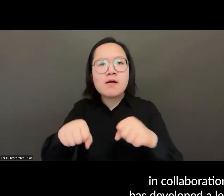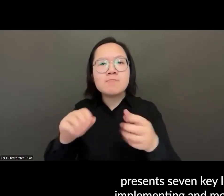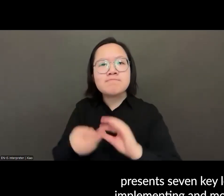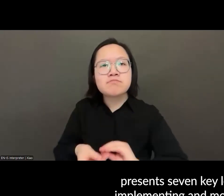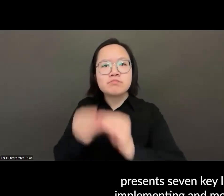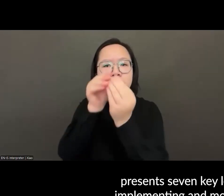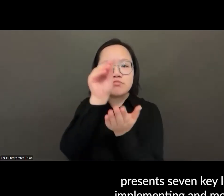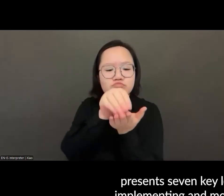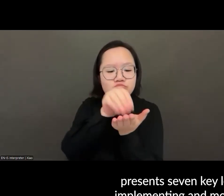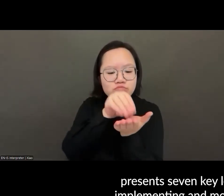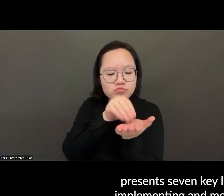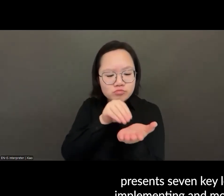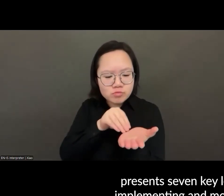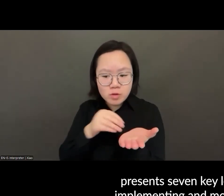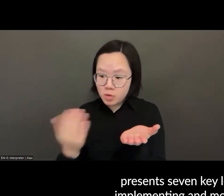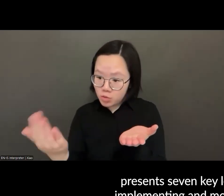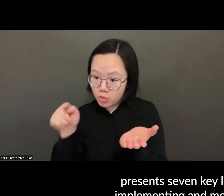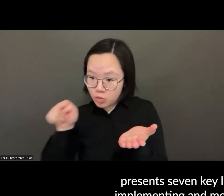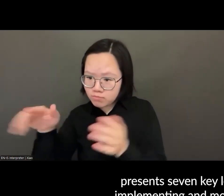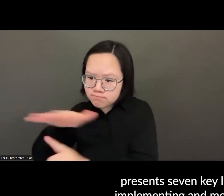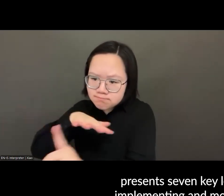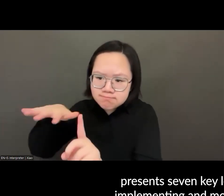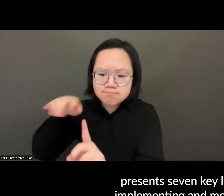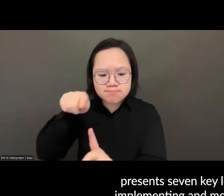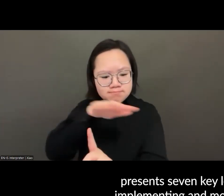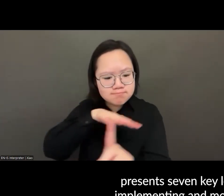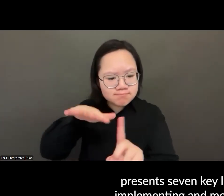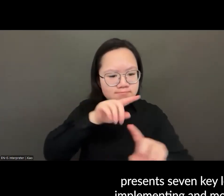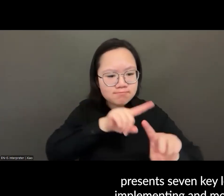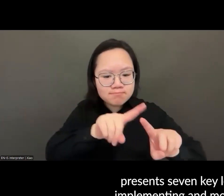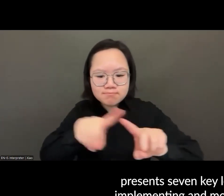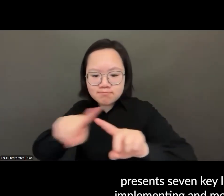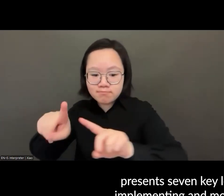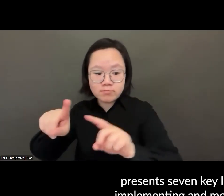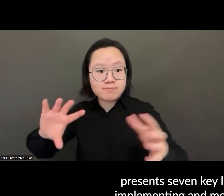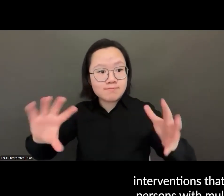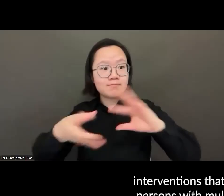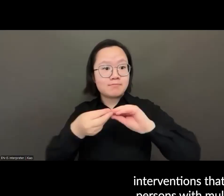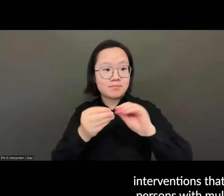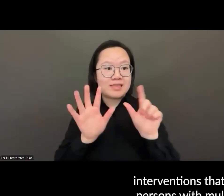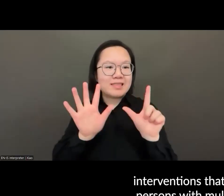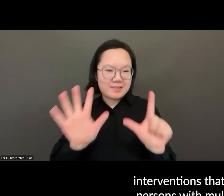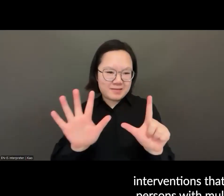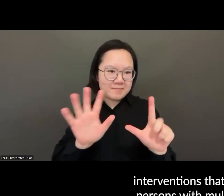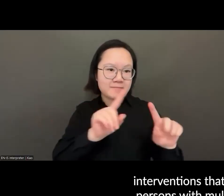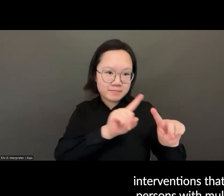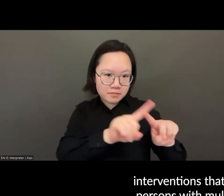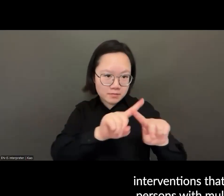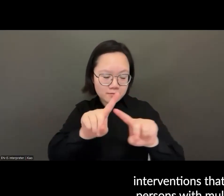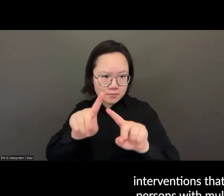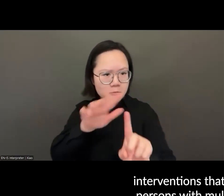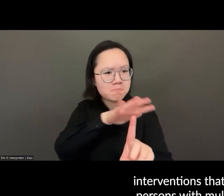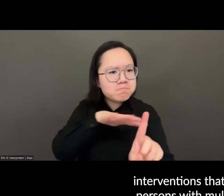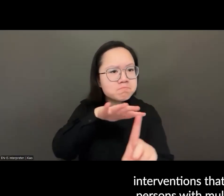presents 7 key lessons for designing, implementing, and monitoring development interventions